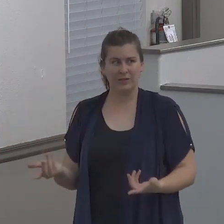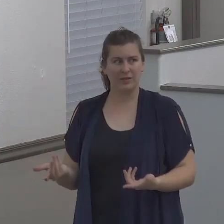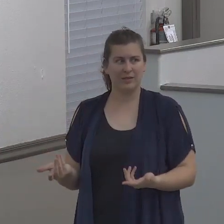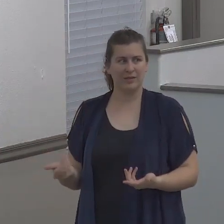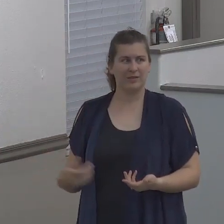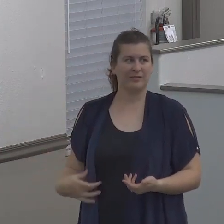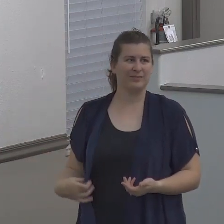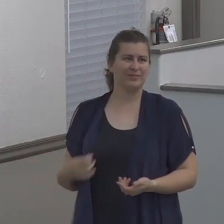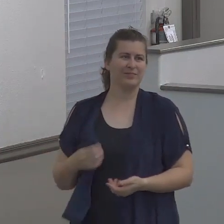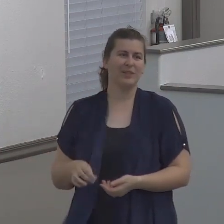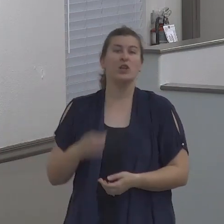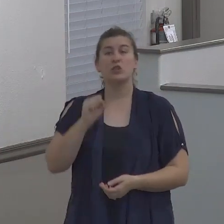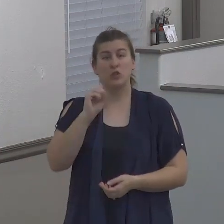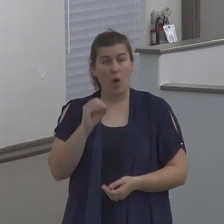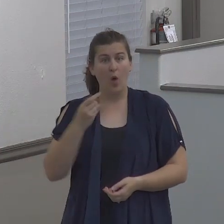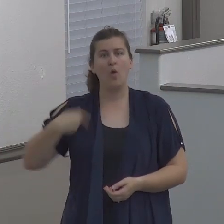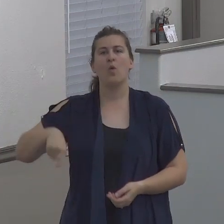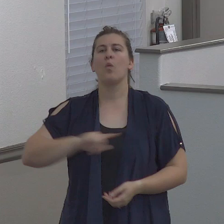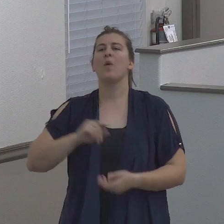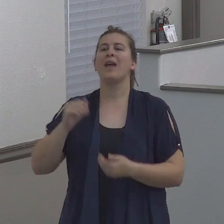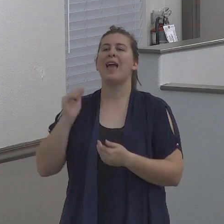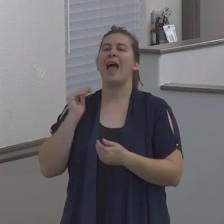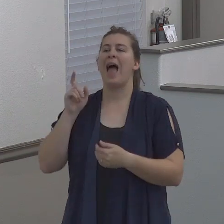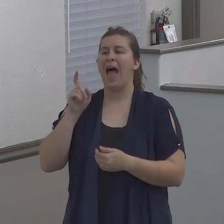Everything is an important thing.